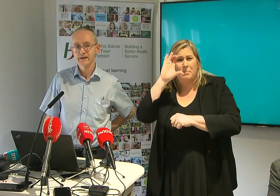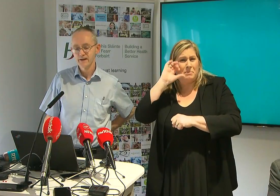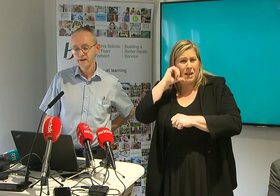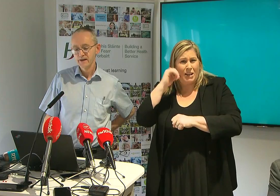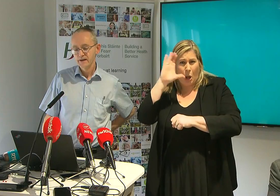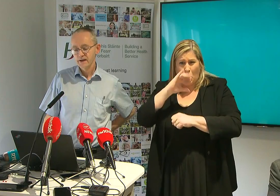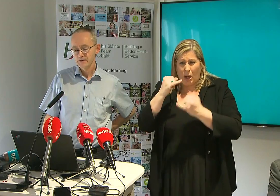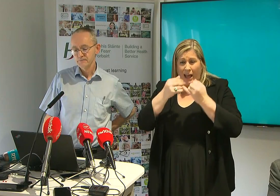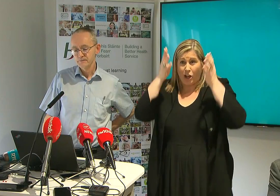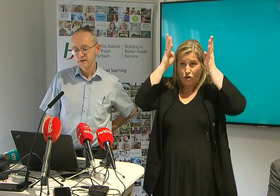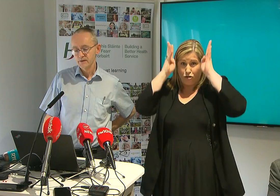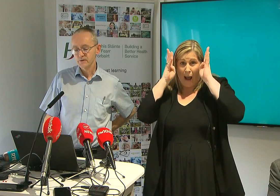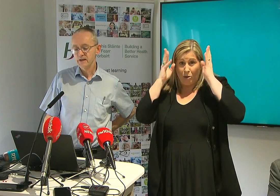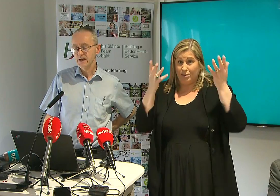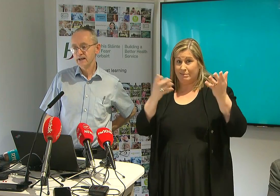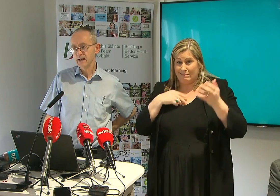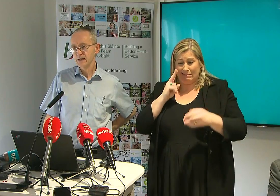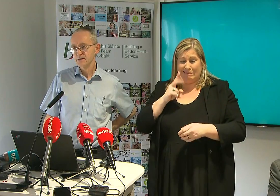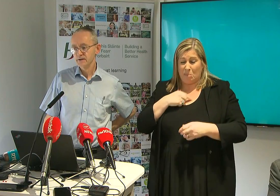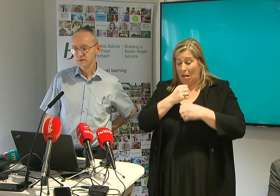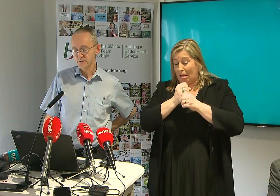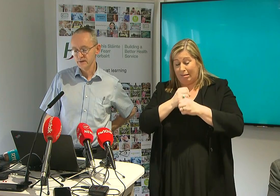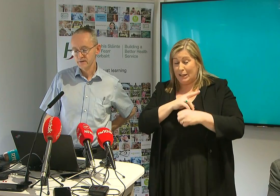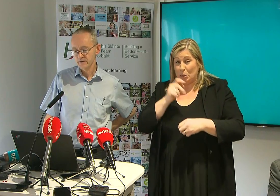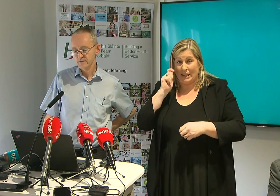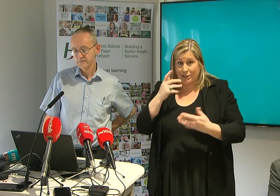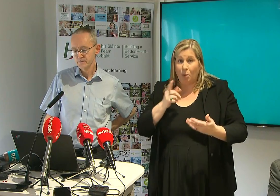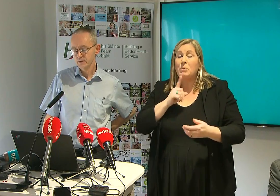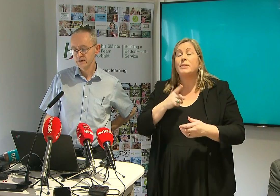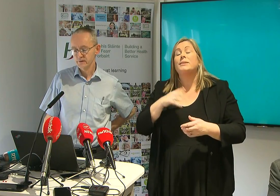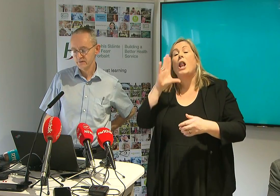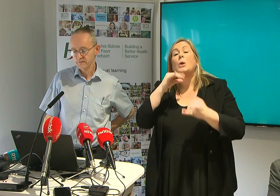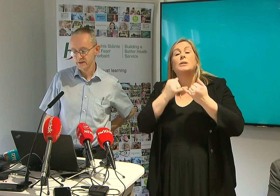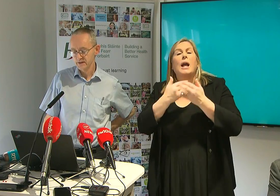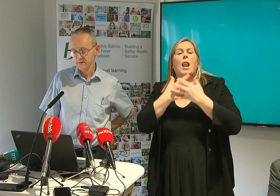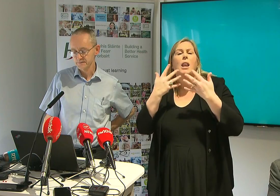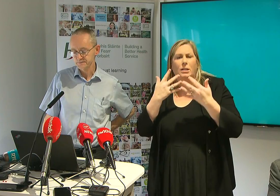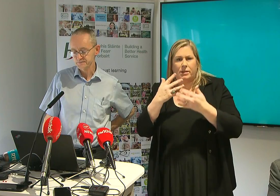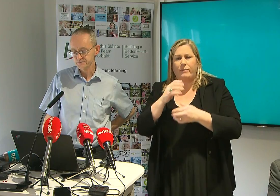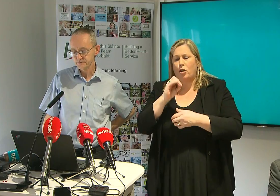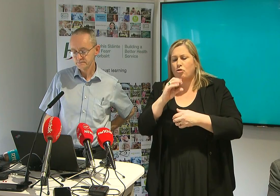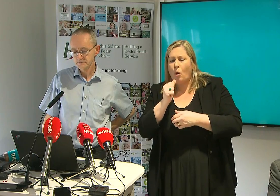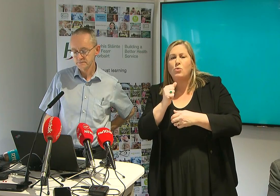coronavirus. So it's a lot like other coronaviruses, but differs in some details.